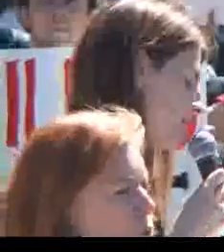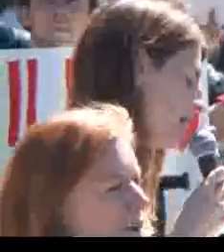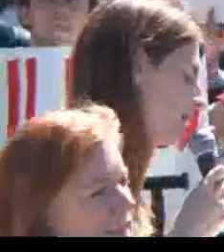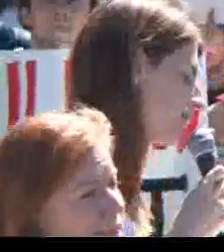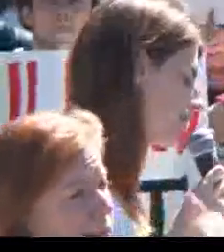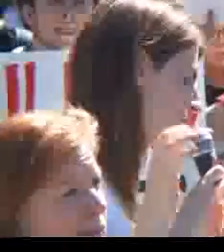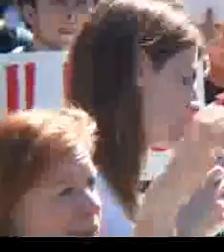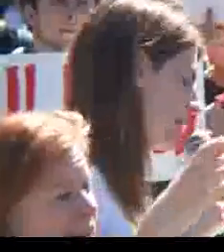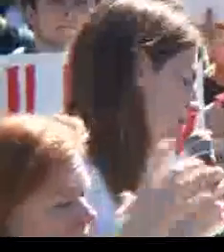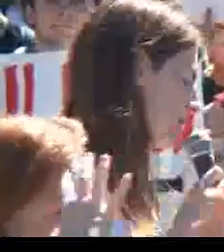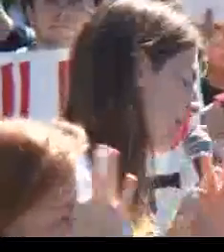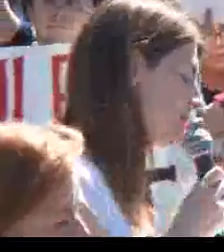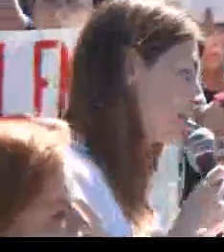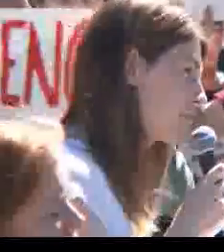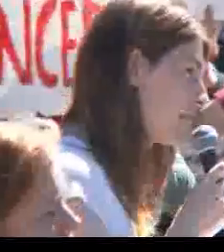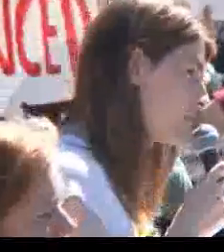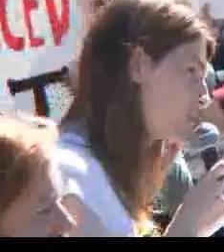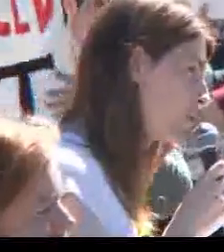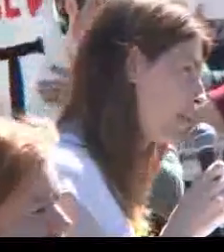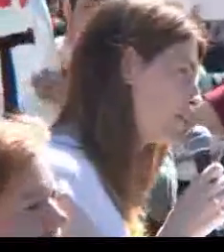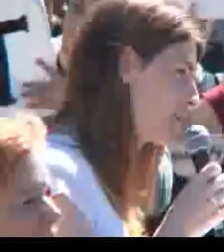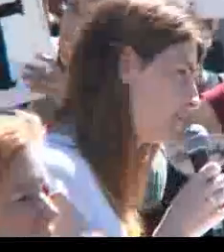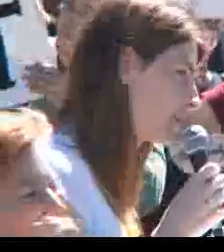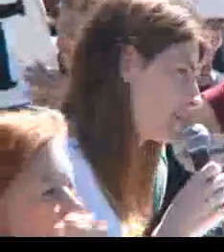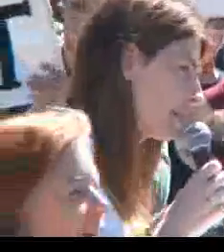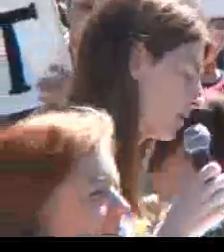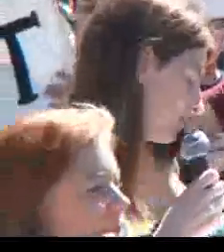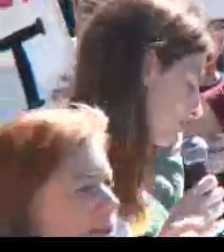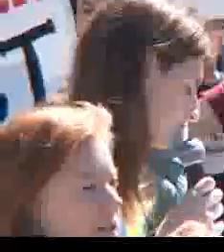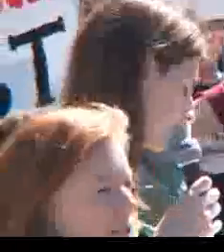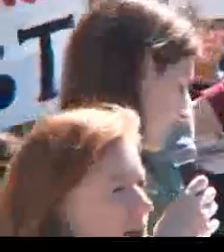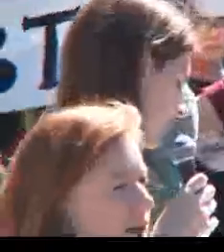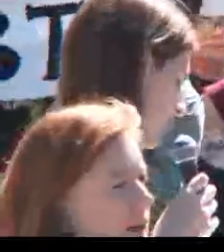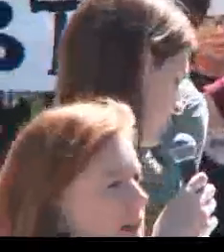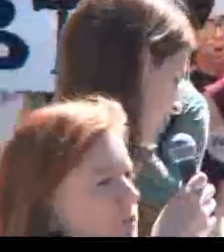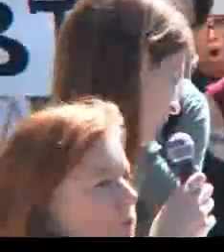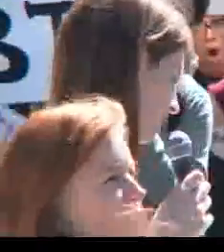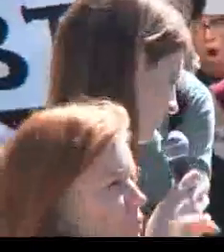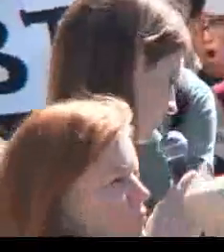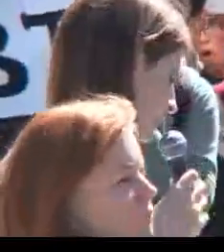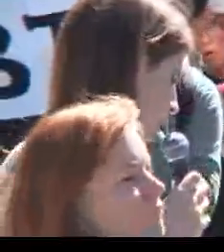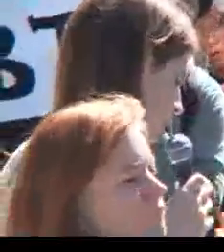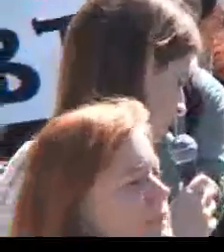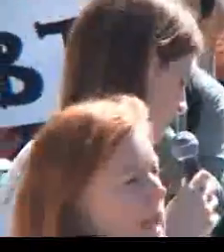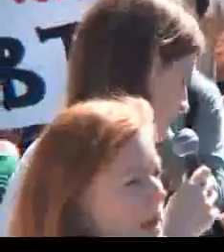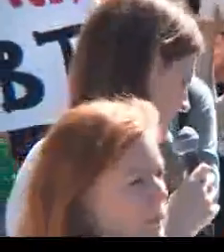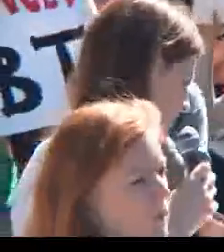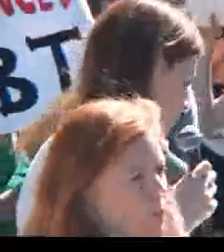administration conceded to the formation of ethnic studies programs at Berkeley.